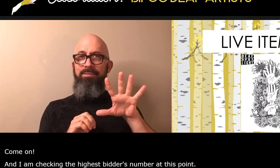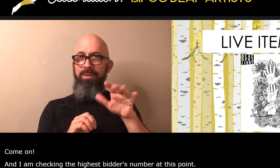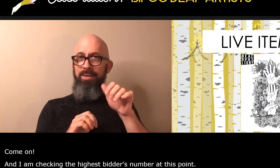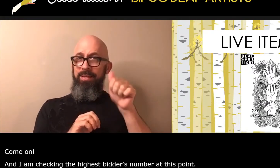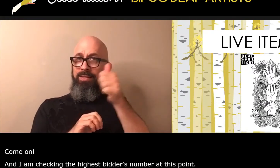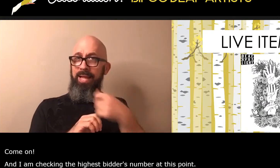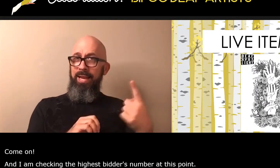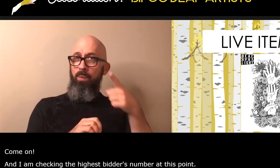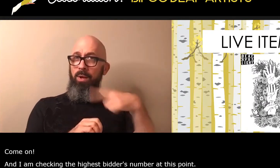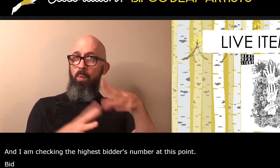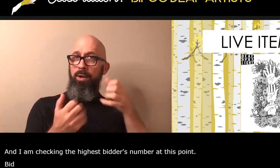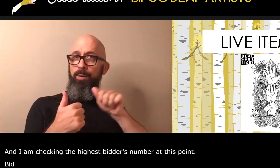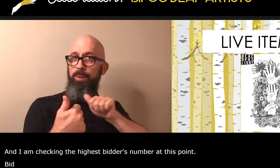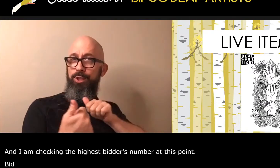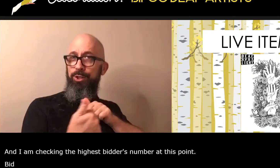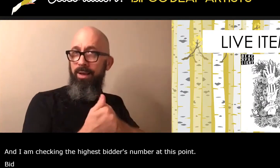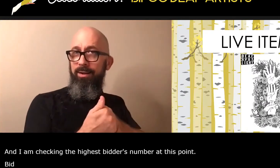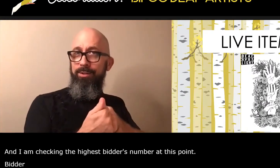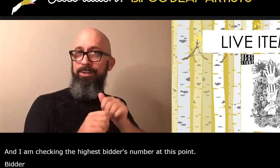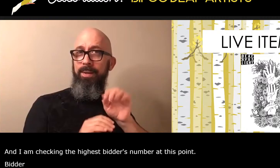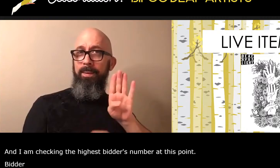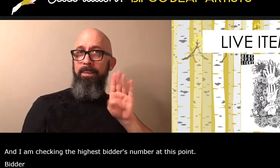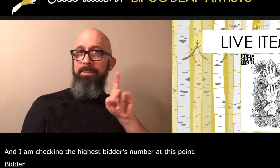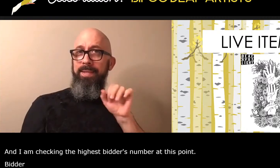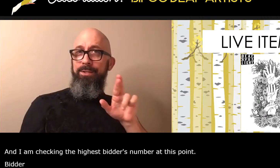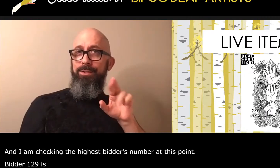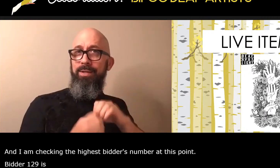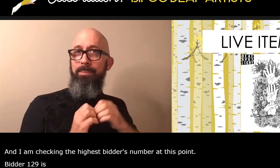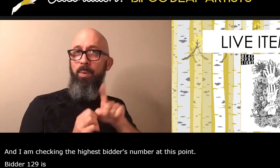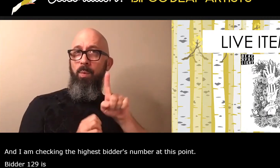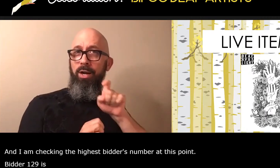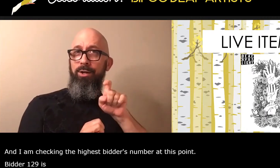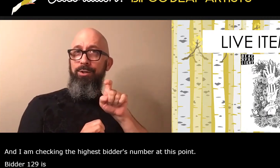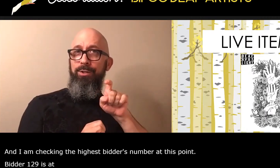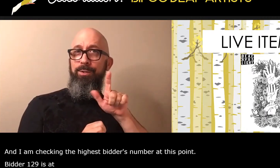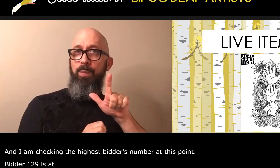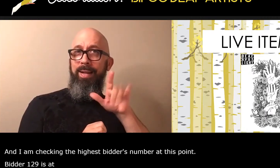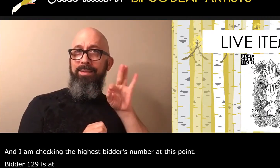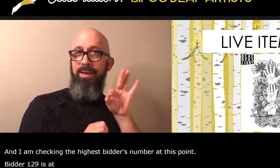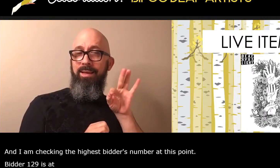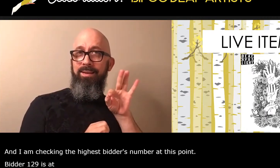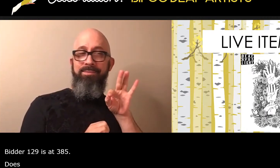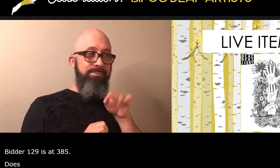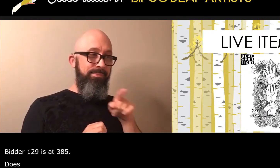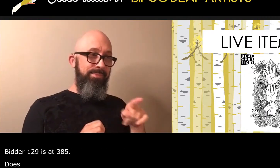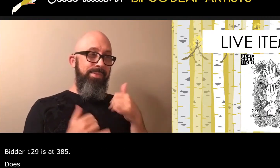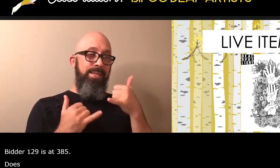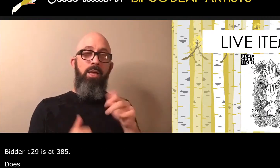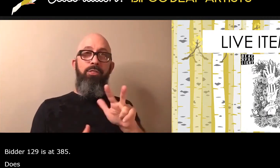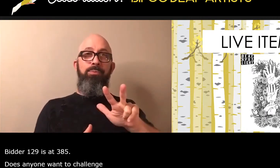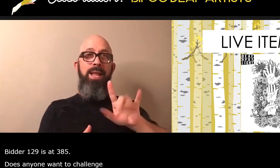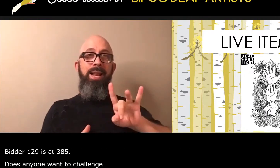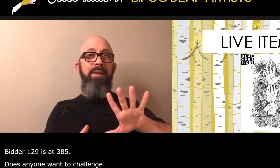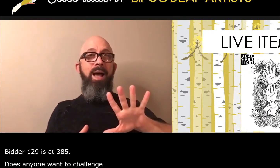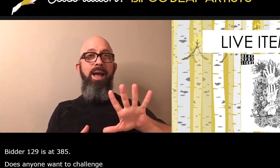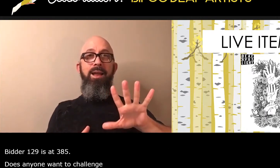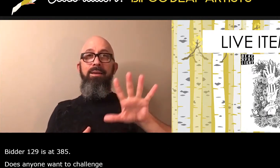Bidder 129 is at 385. Does anyone want to challenge bidder 129?